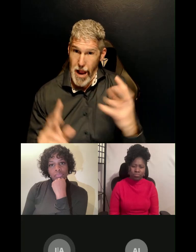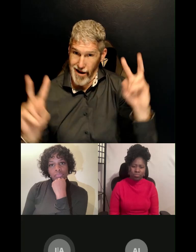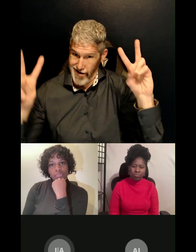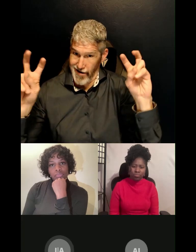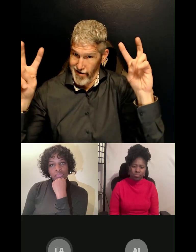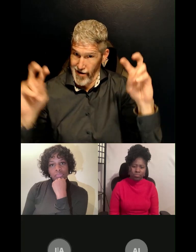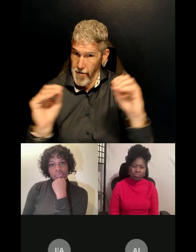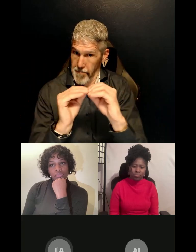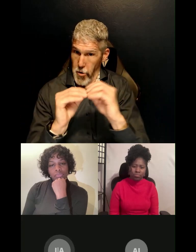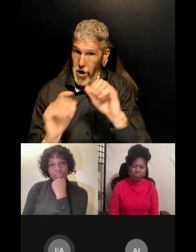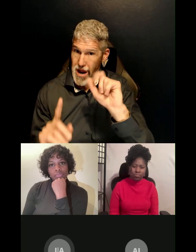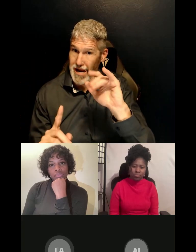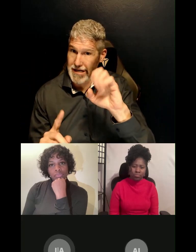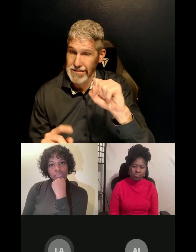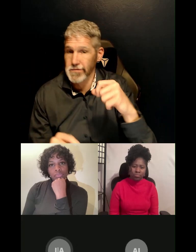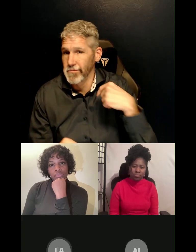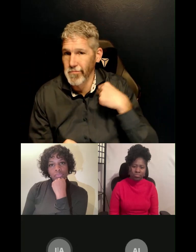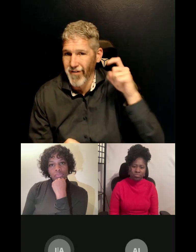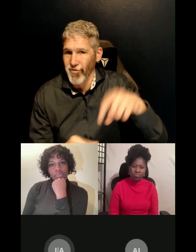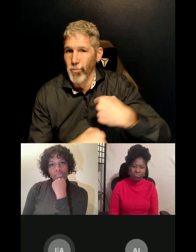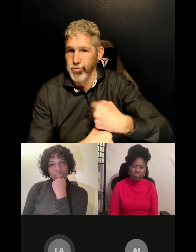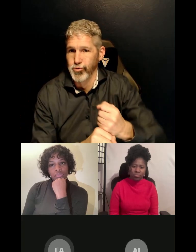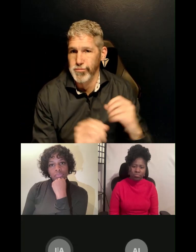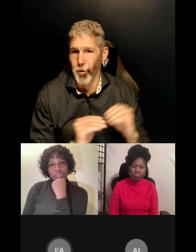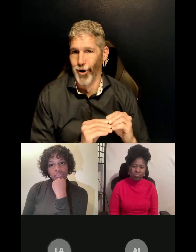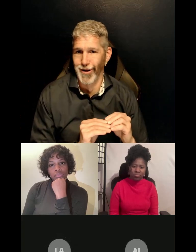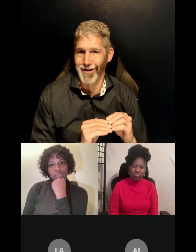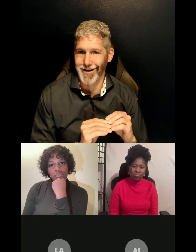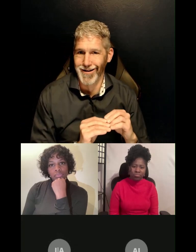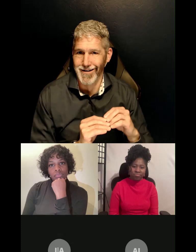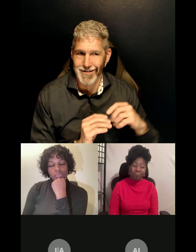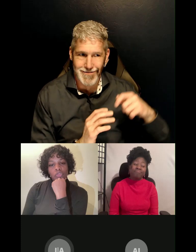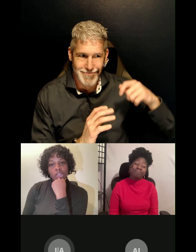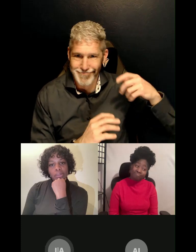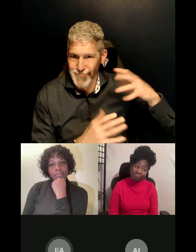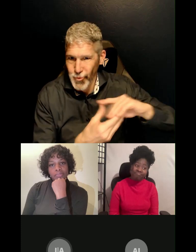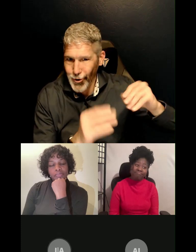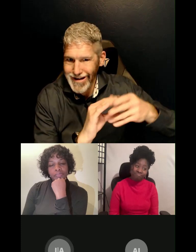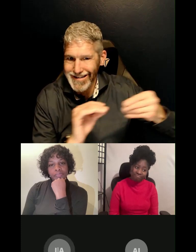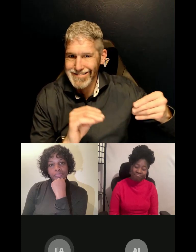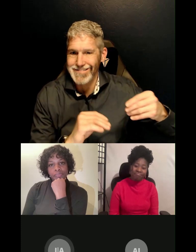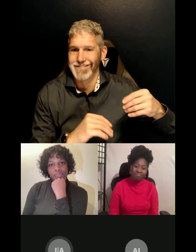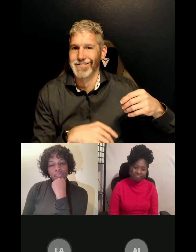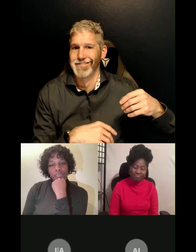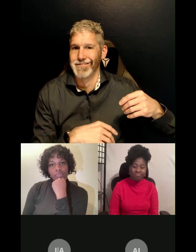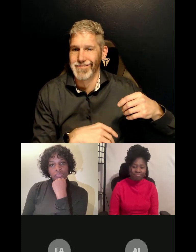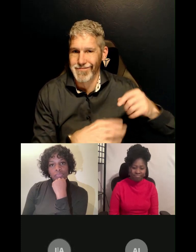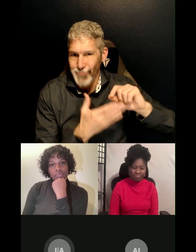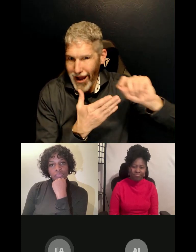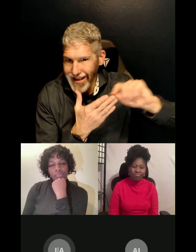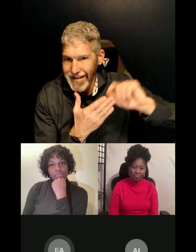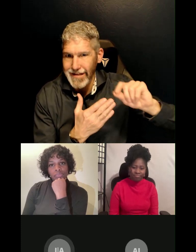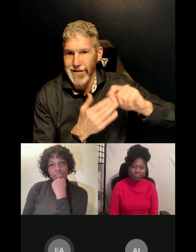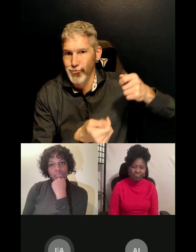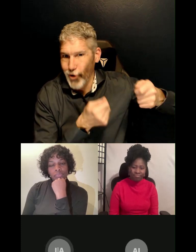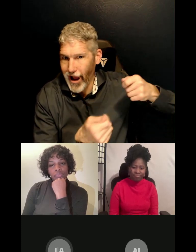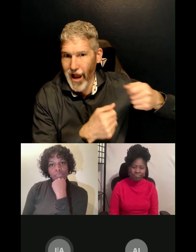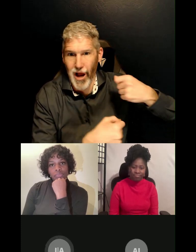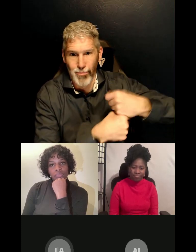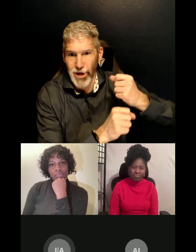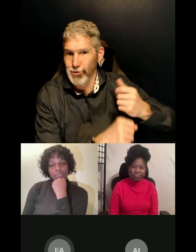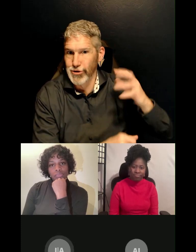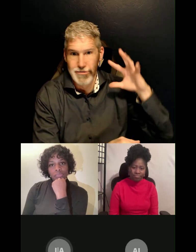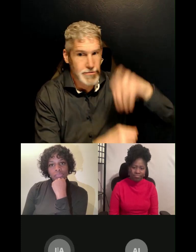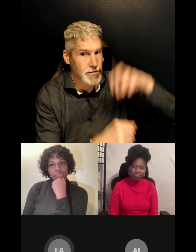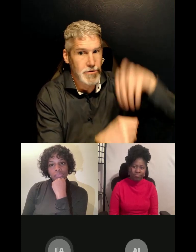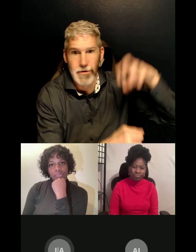hearing allies, if we want more allies, we have to create more. We have to create more stories. We